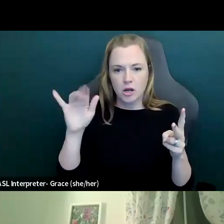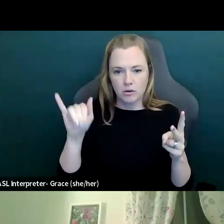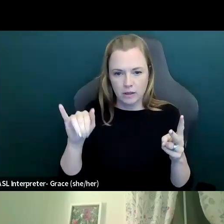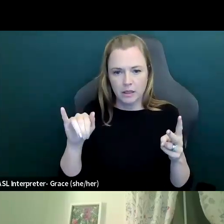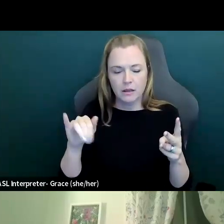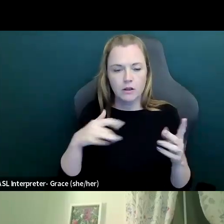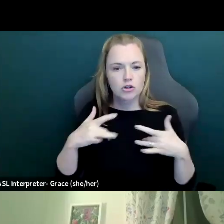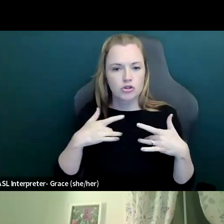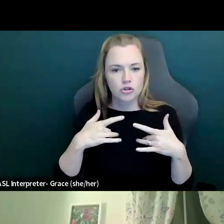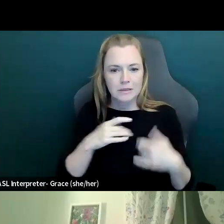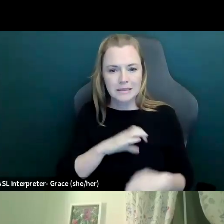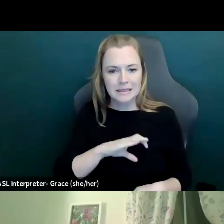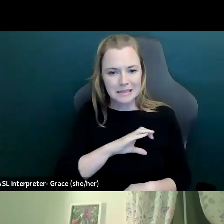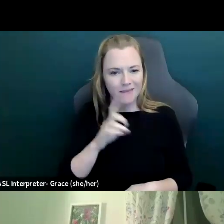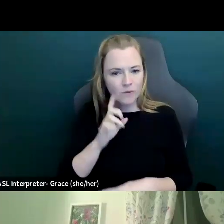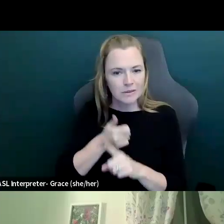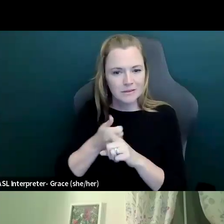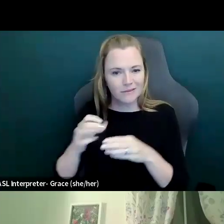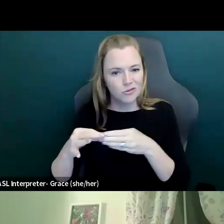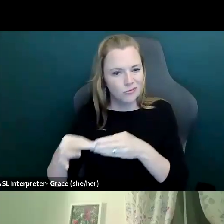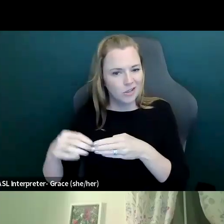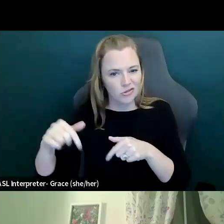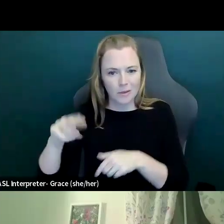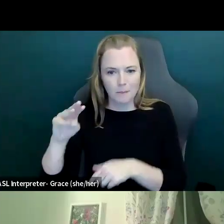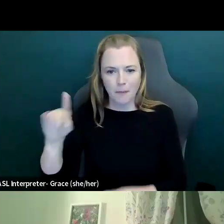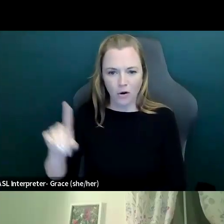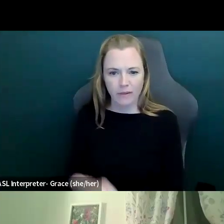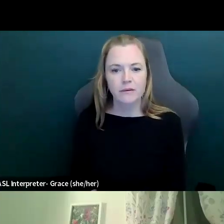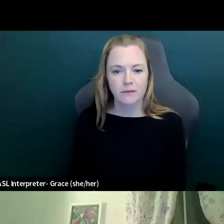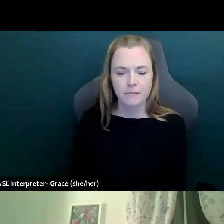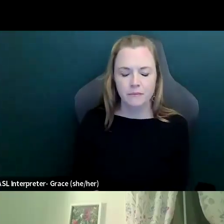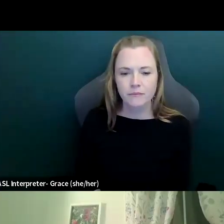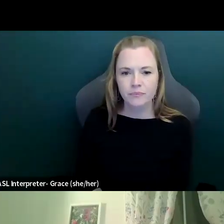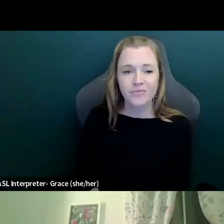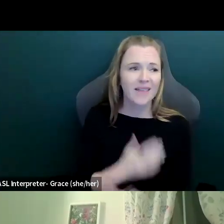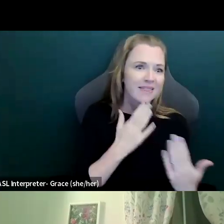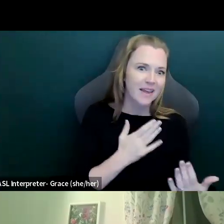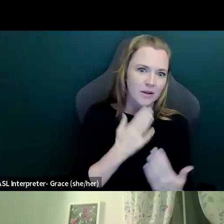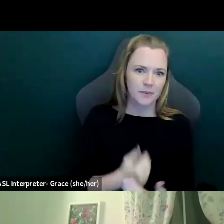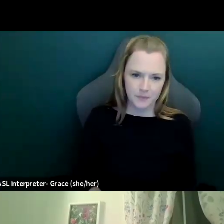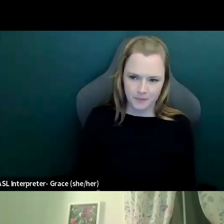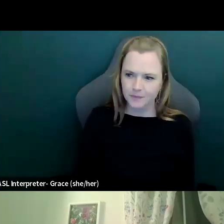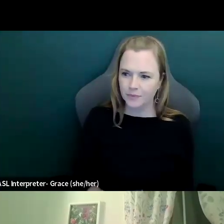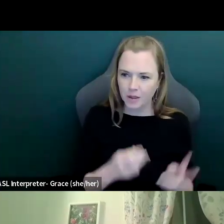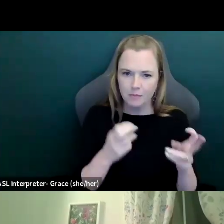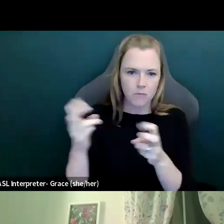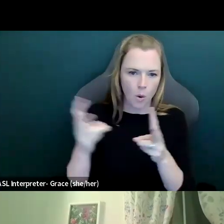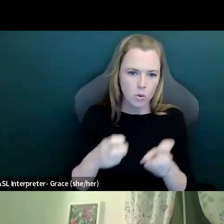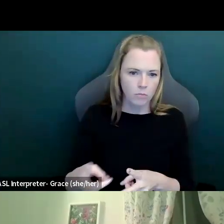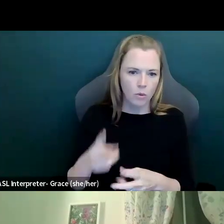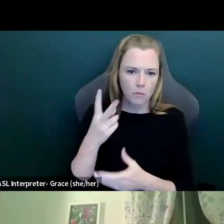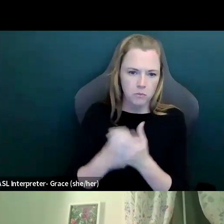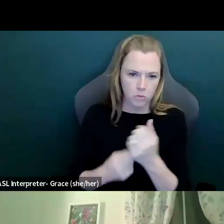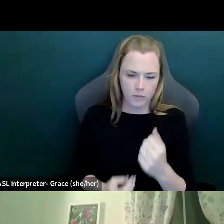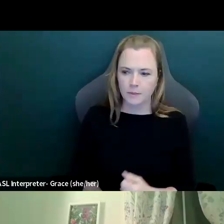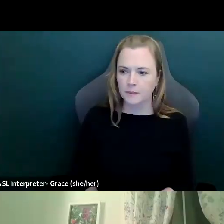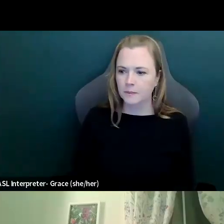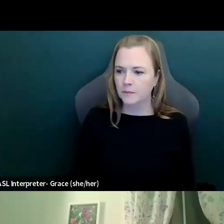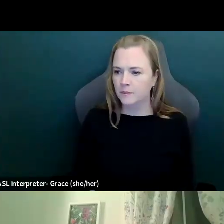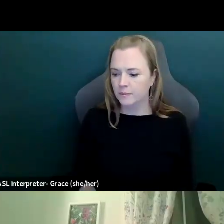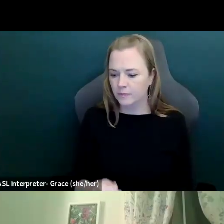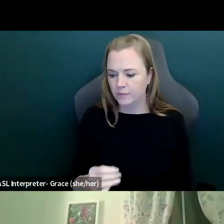in Maryland. Be fabulous. Thank you. Think so. And again, I did say that I'm